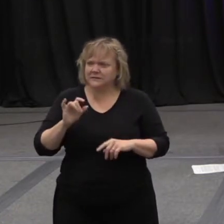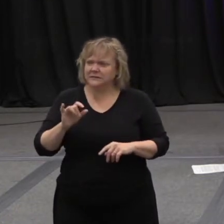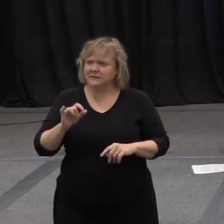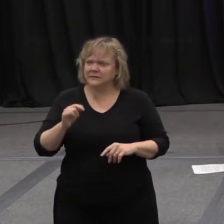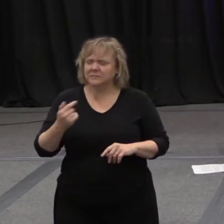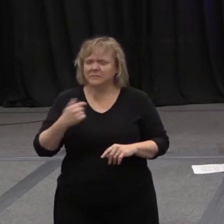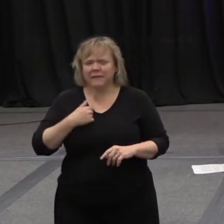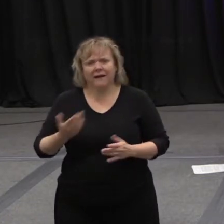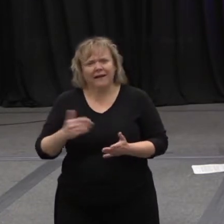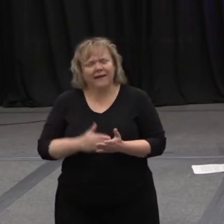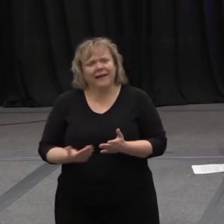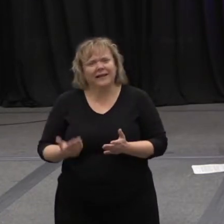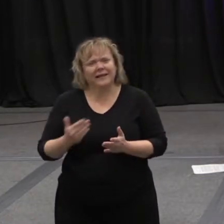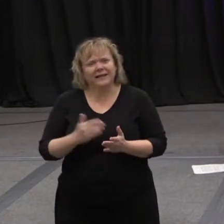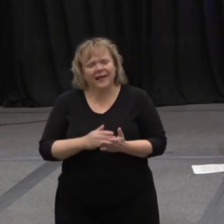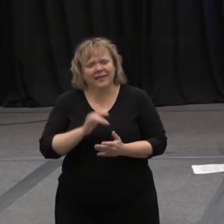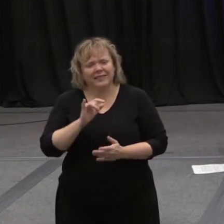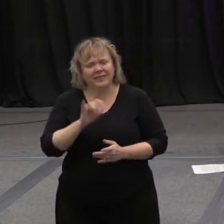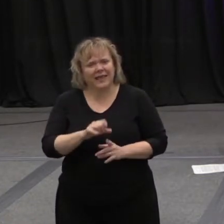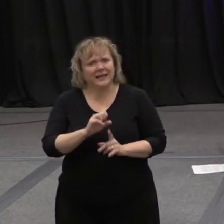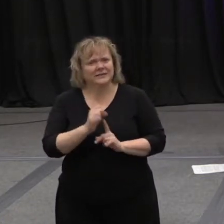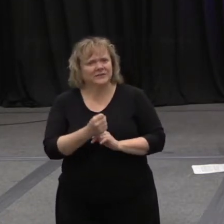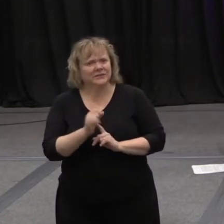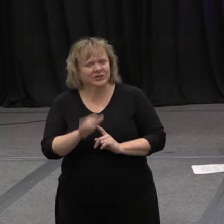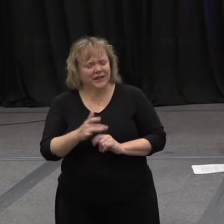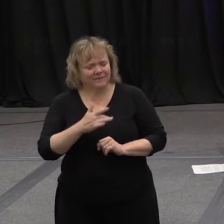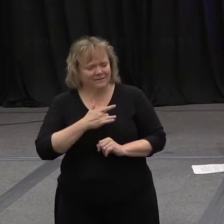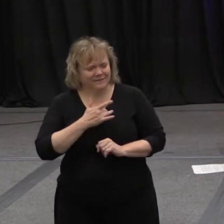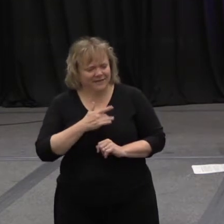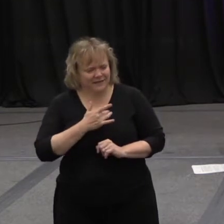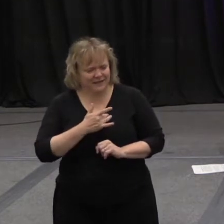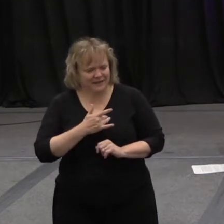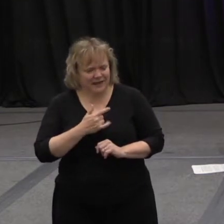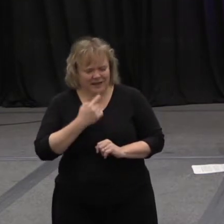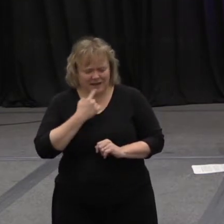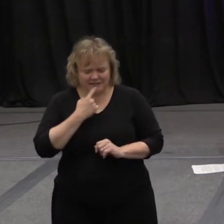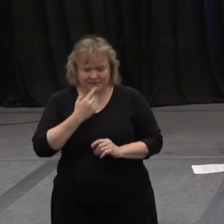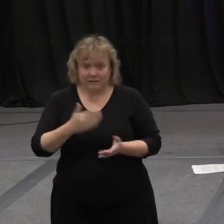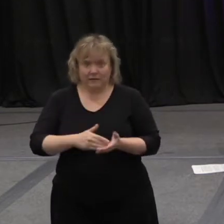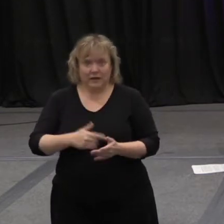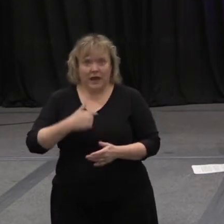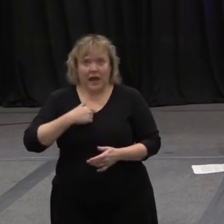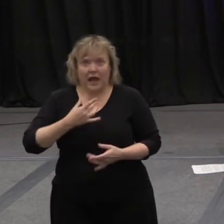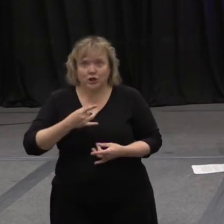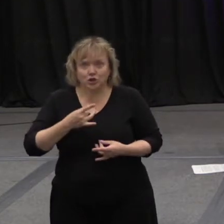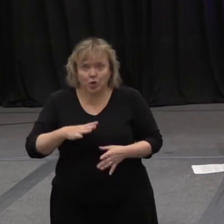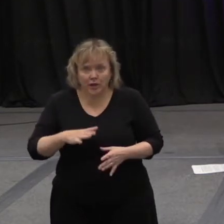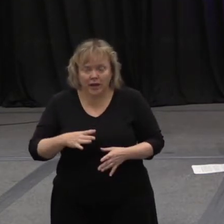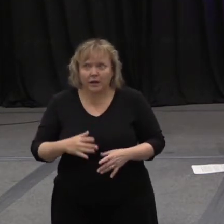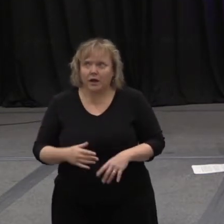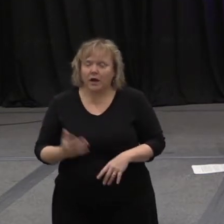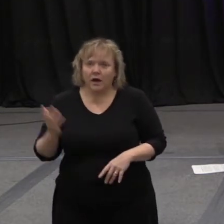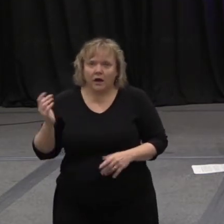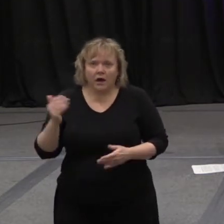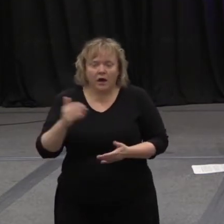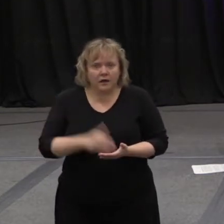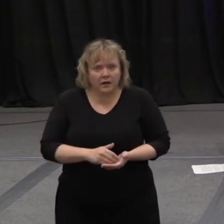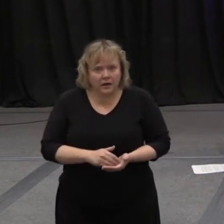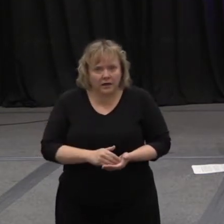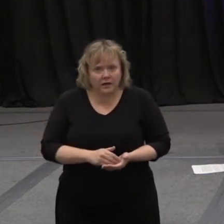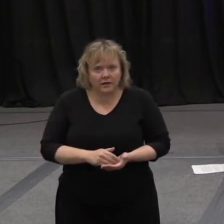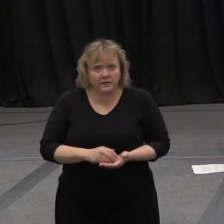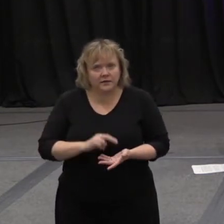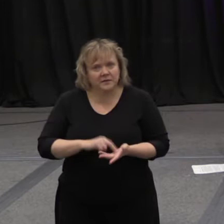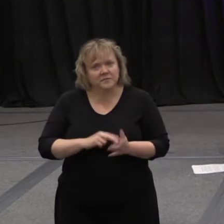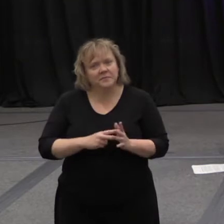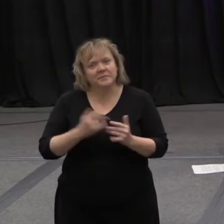actions brought me to this place that I say, I really don't like being here again. Taking responsibility